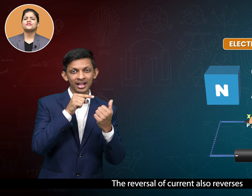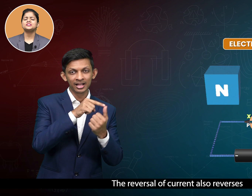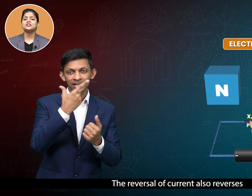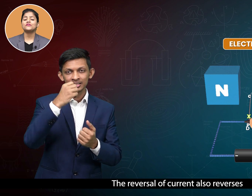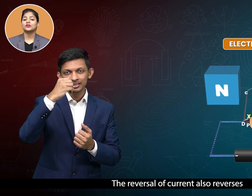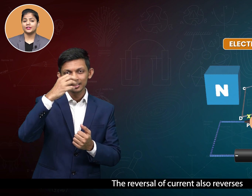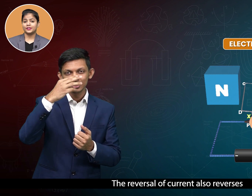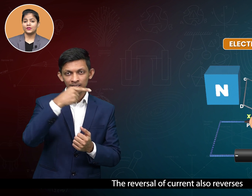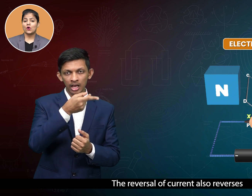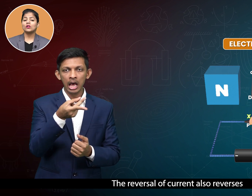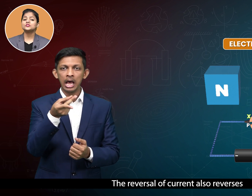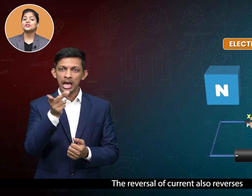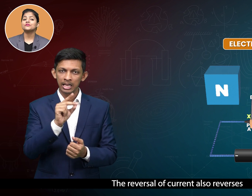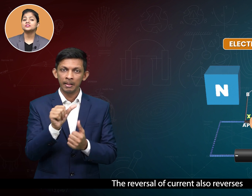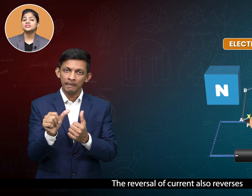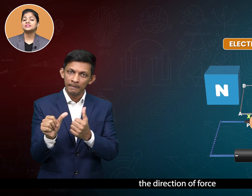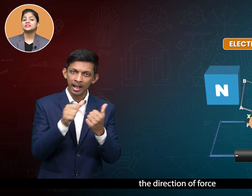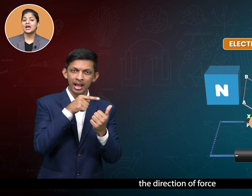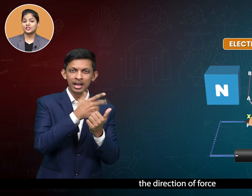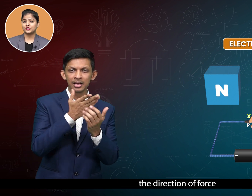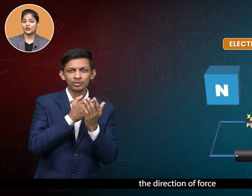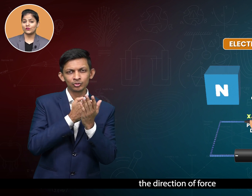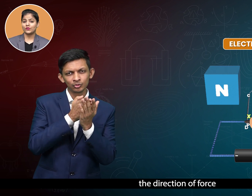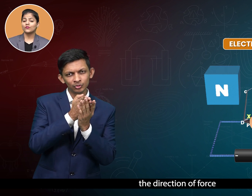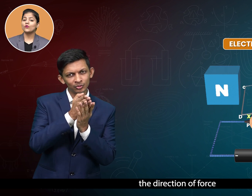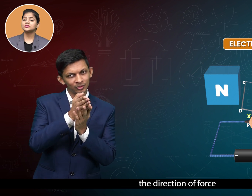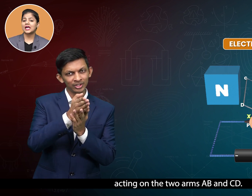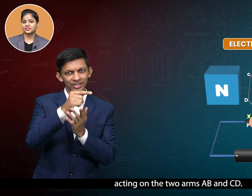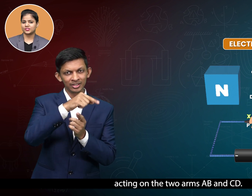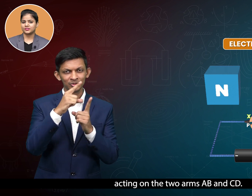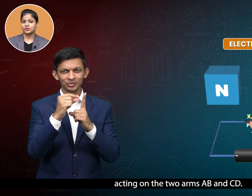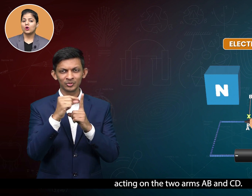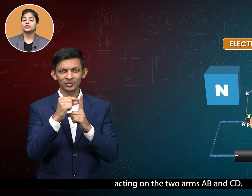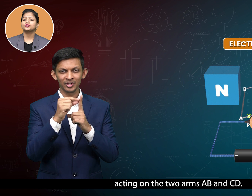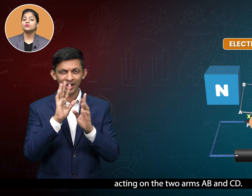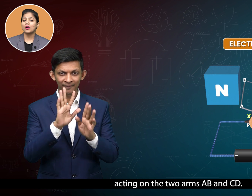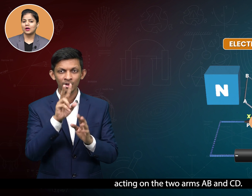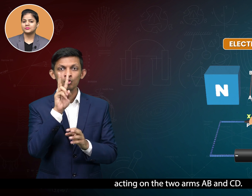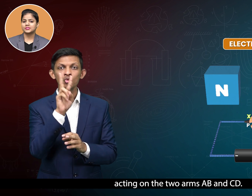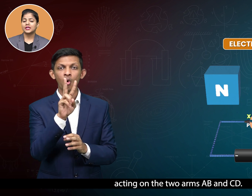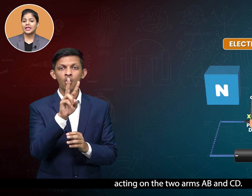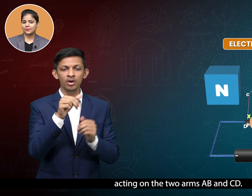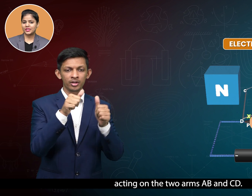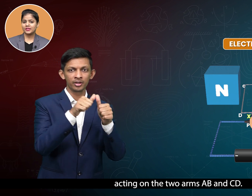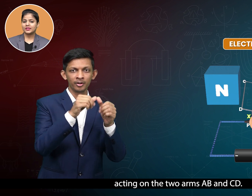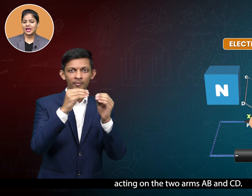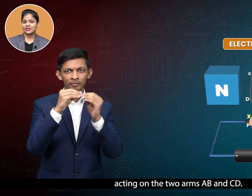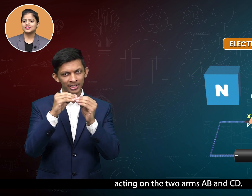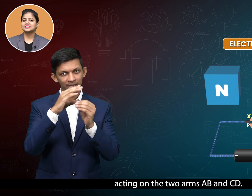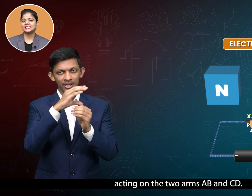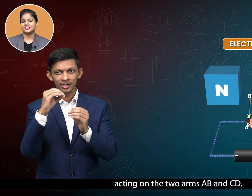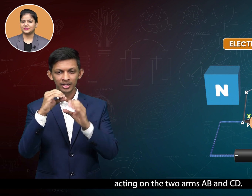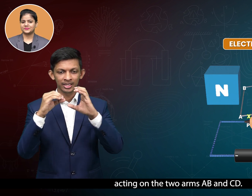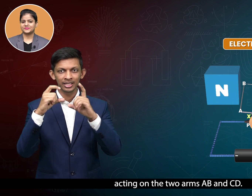The reversal of current also reverses the direction of force acting on the two arms AB